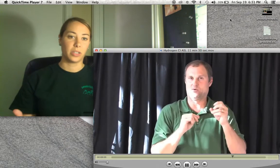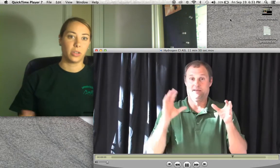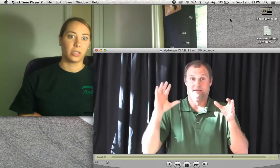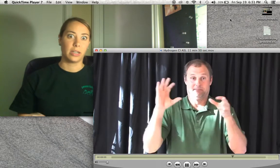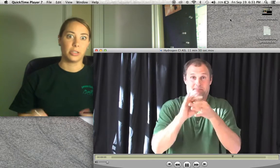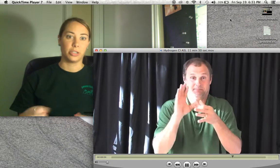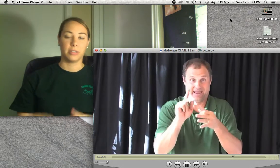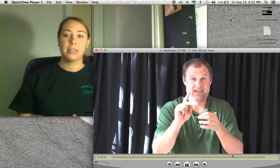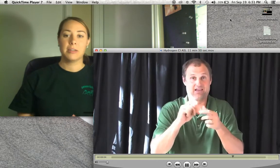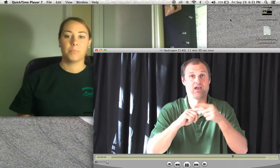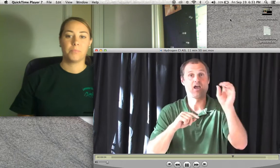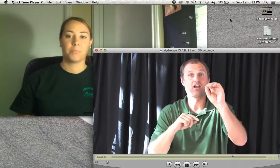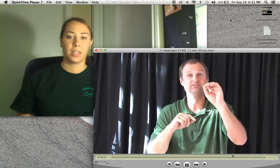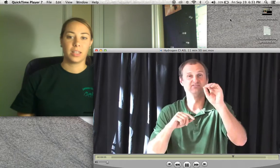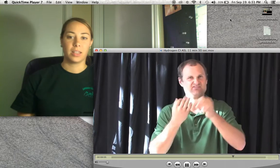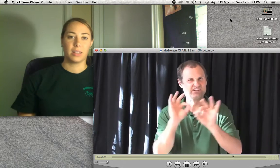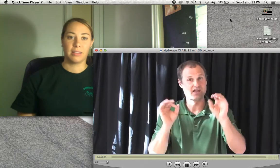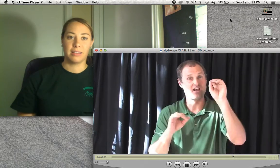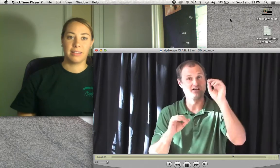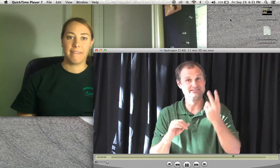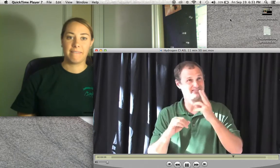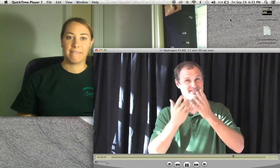that's why it's called an ignition.